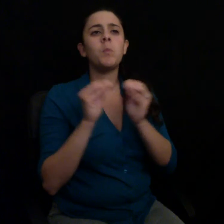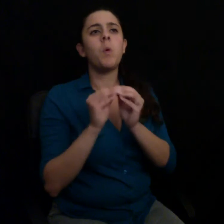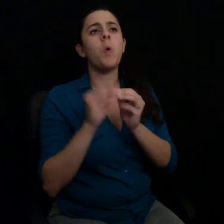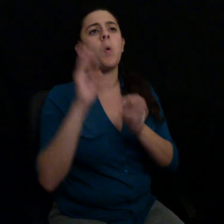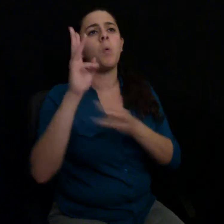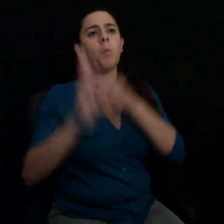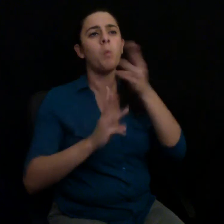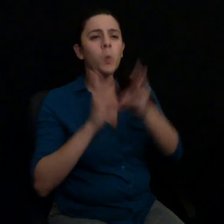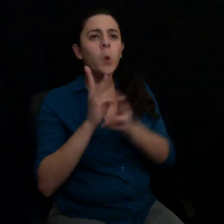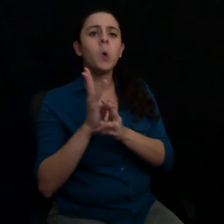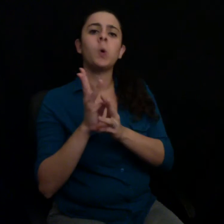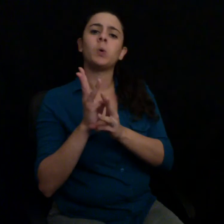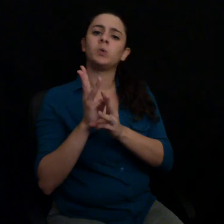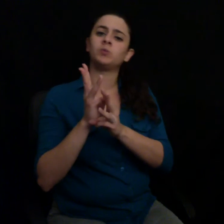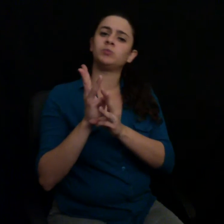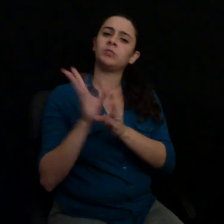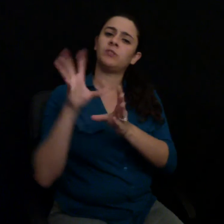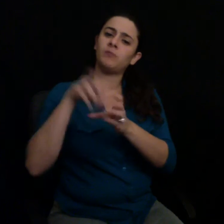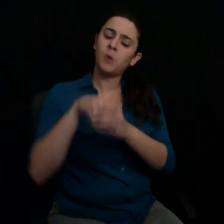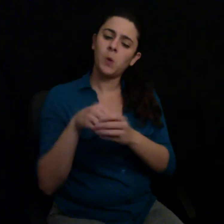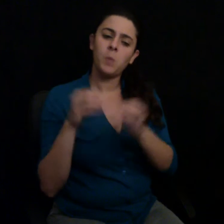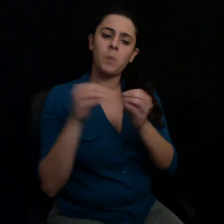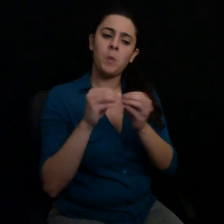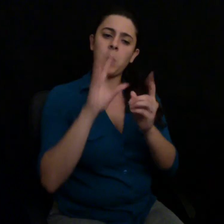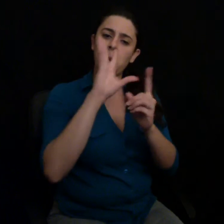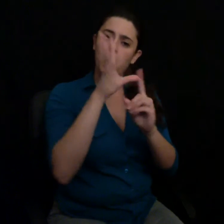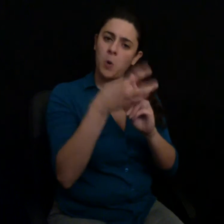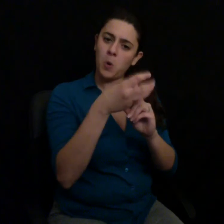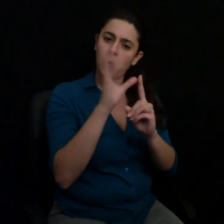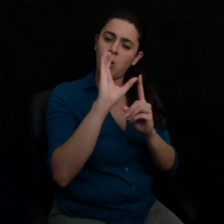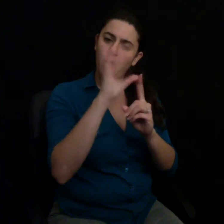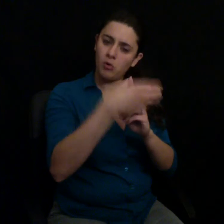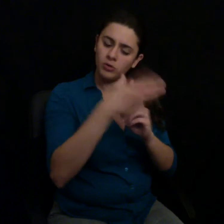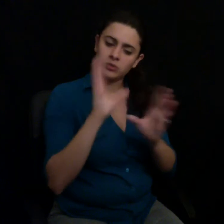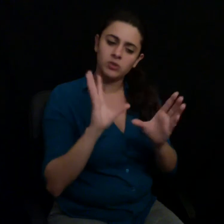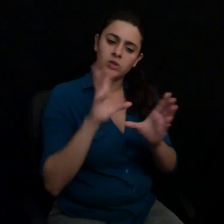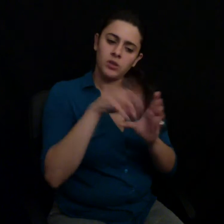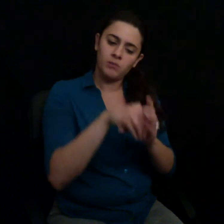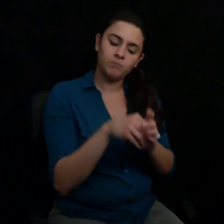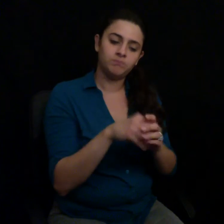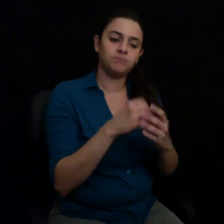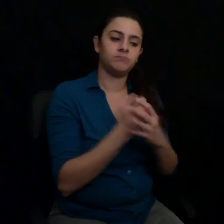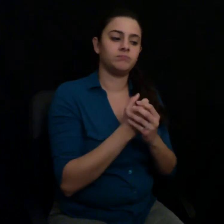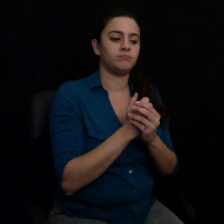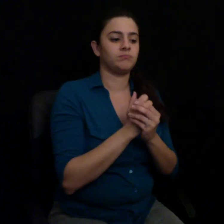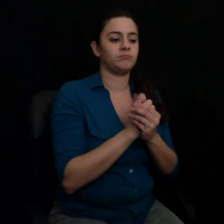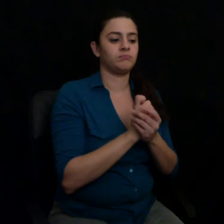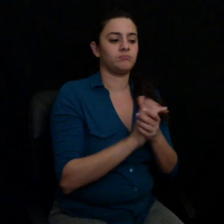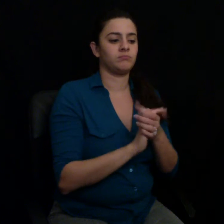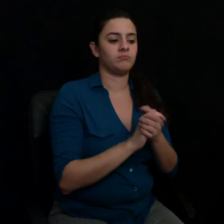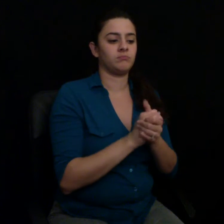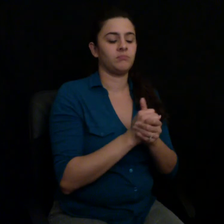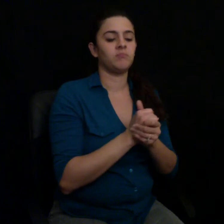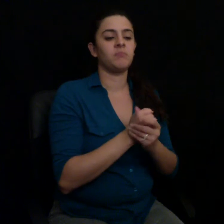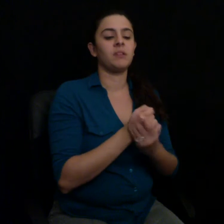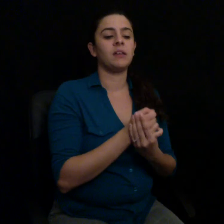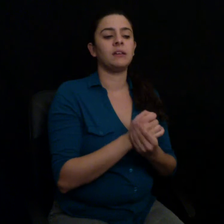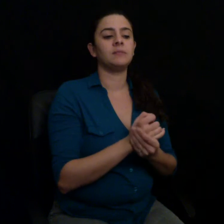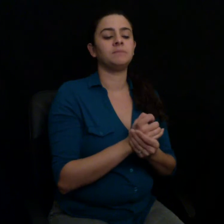so that was kind of refreshing. As he said in the previous episode, he wants to someday settle down, but doesn't ever want to stop traveling. We've talked about that,